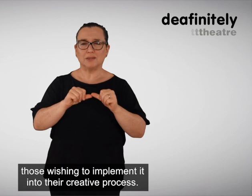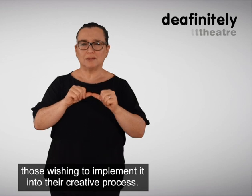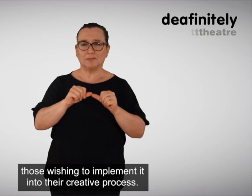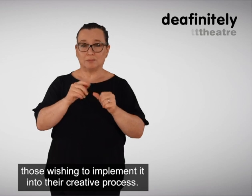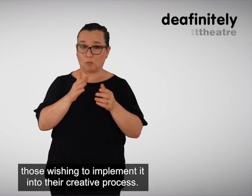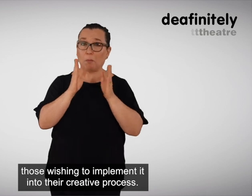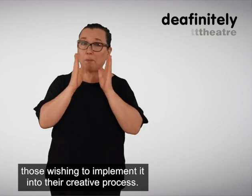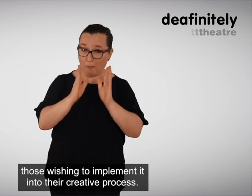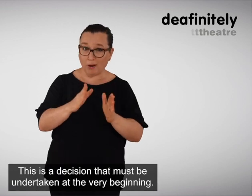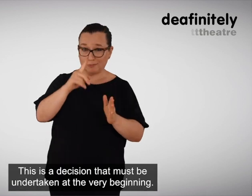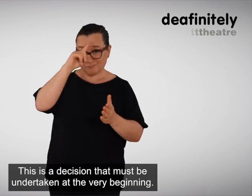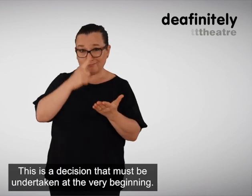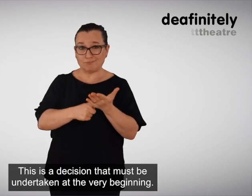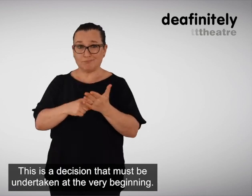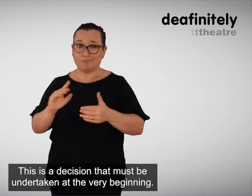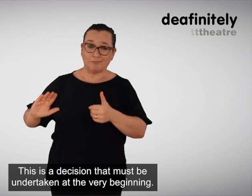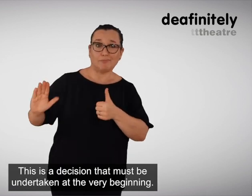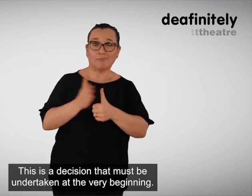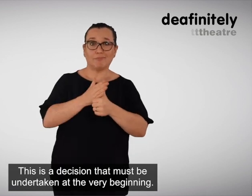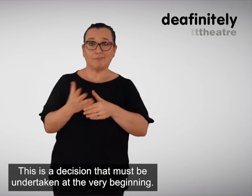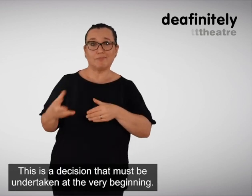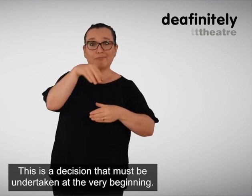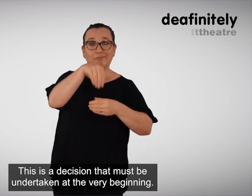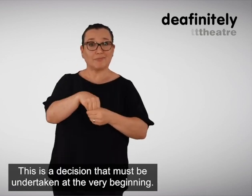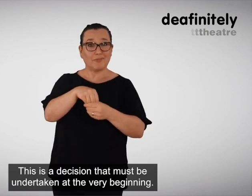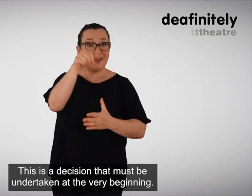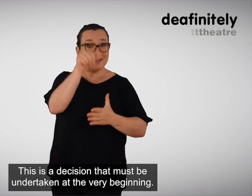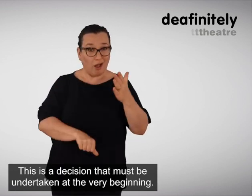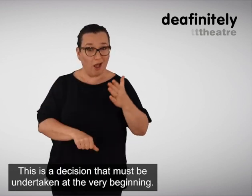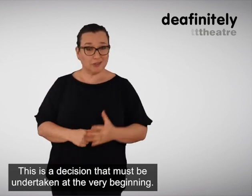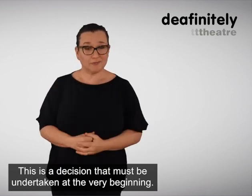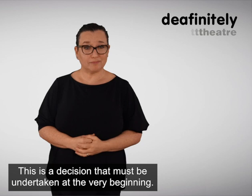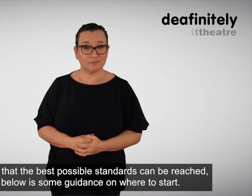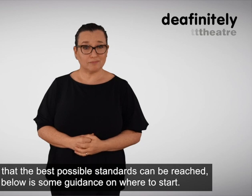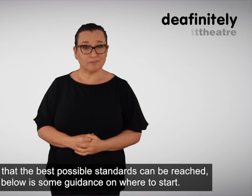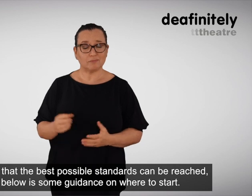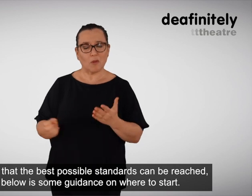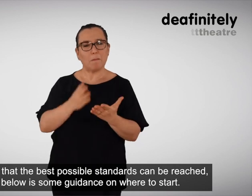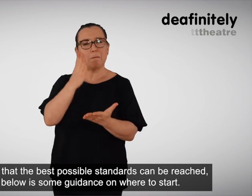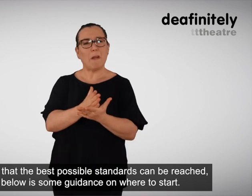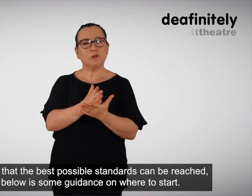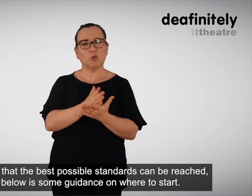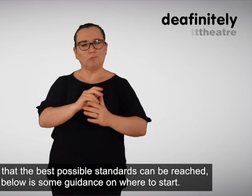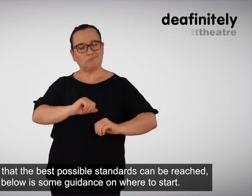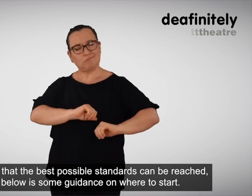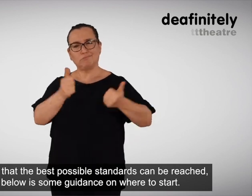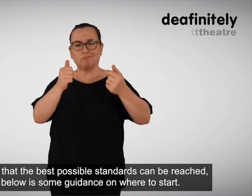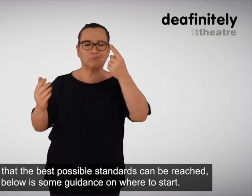creative process. This is a decision that must be undertaken at the very beginning. To ensure that the best